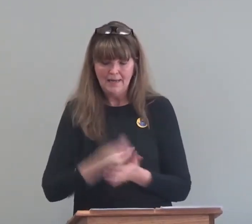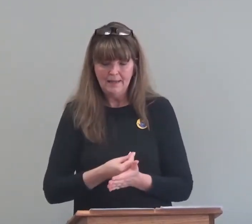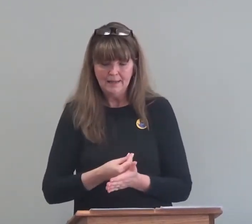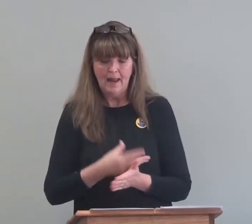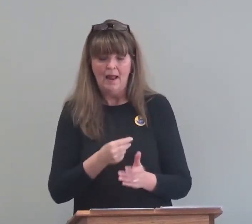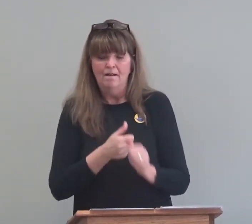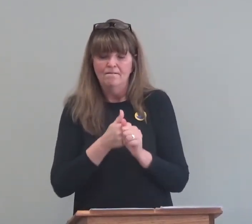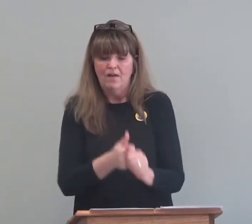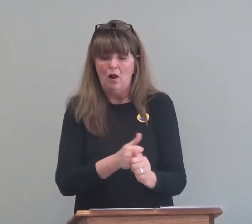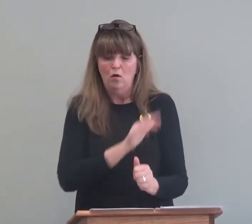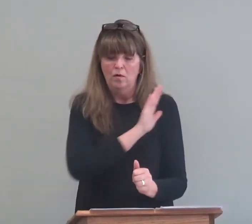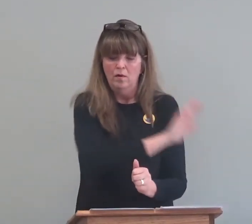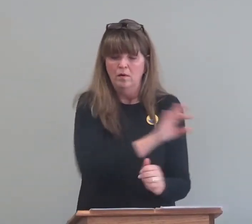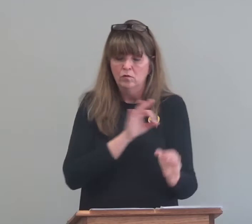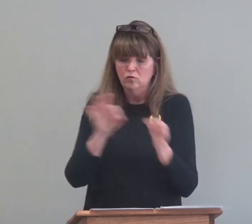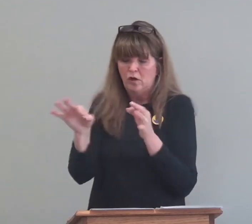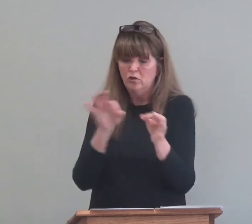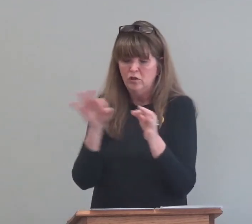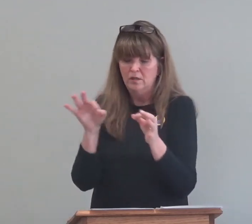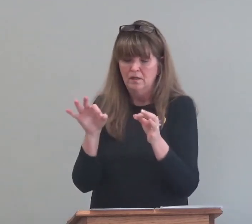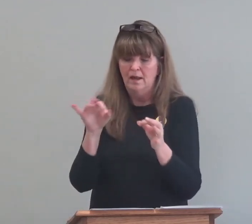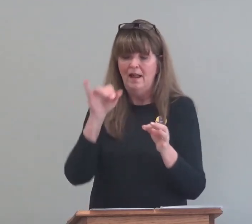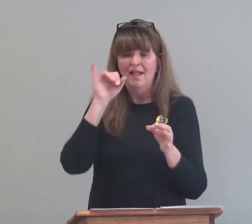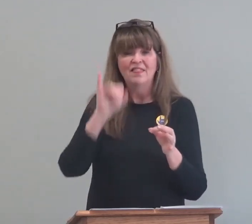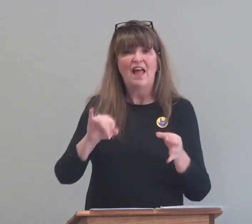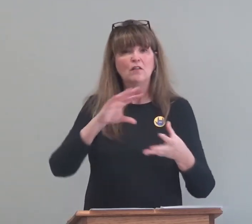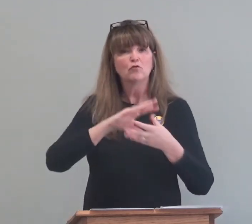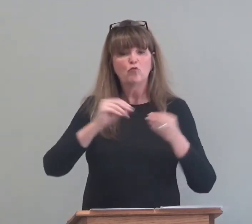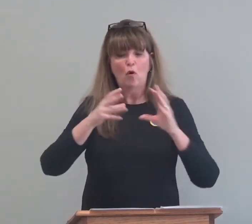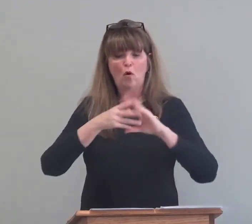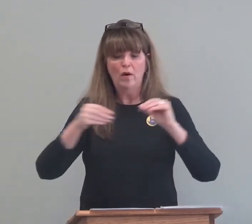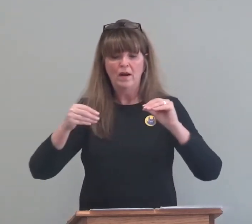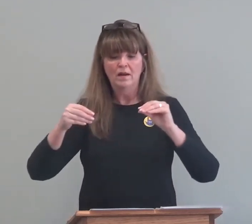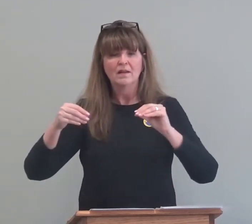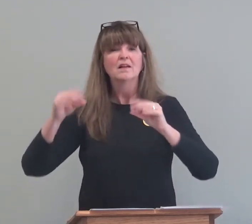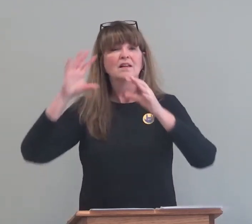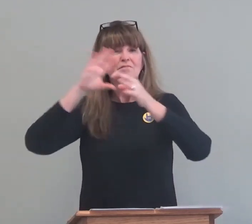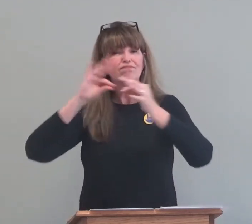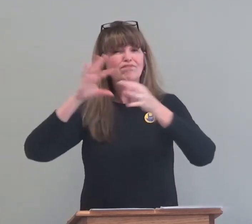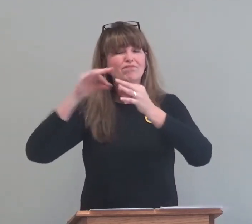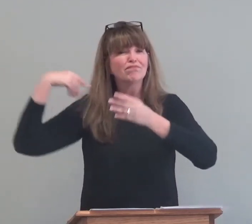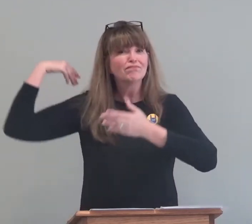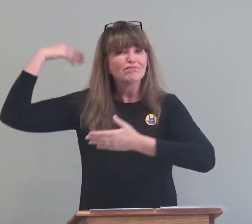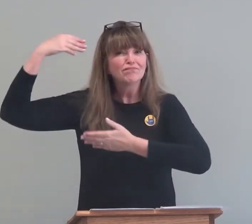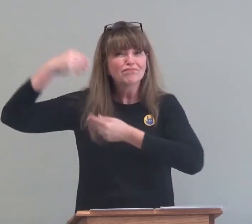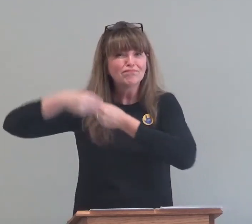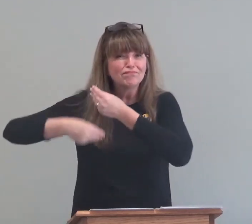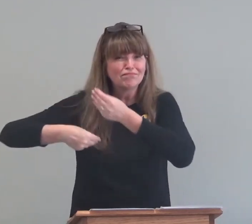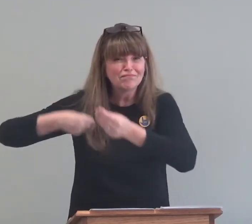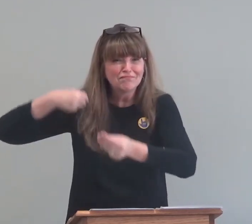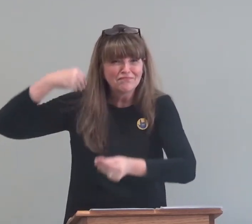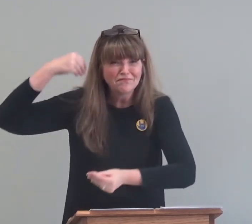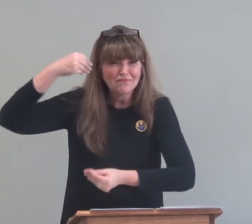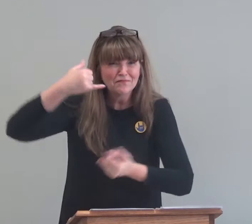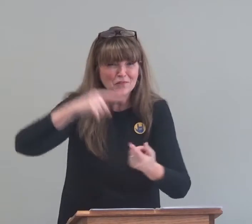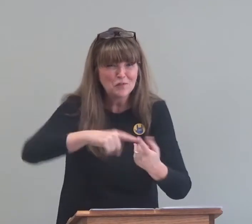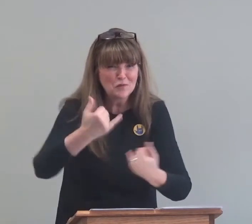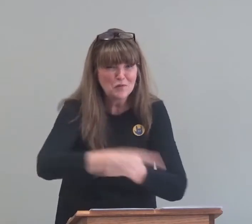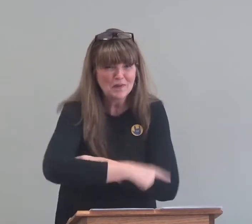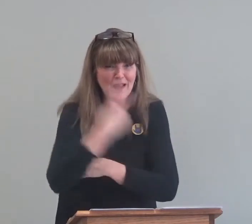bribe, and they did follow instructions, and that was the story that has been passed down